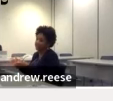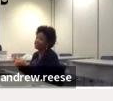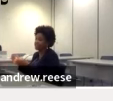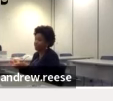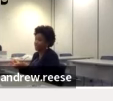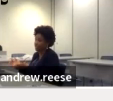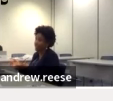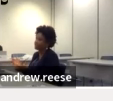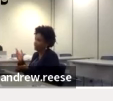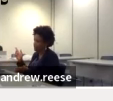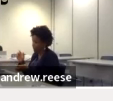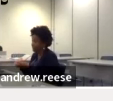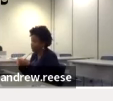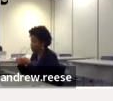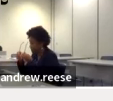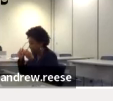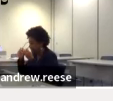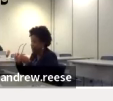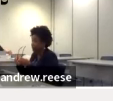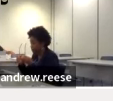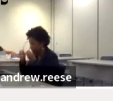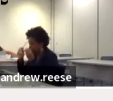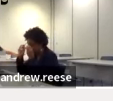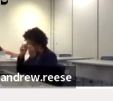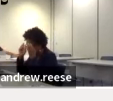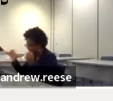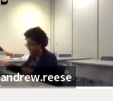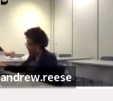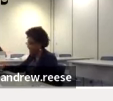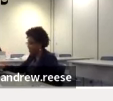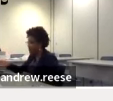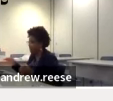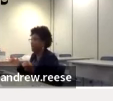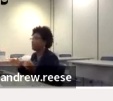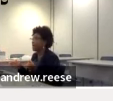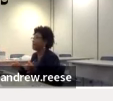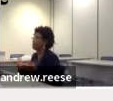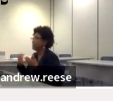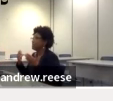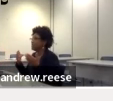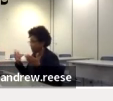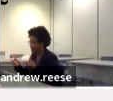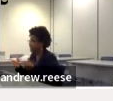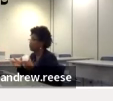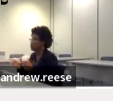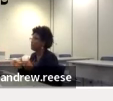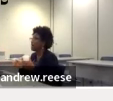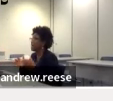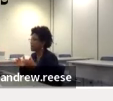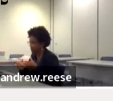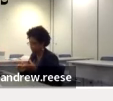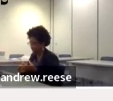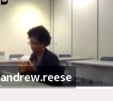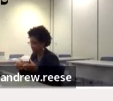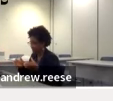this is something that the residential provider needs to be doing. So I think I've said enough about how the residential